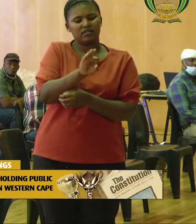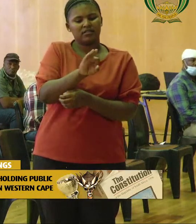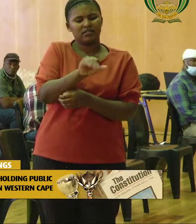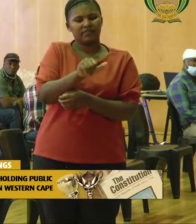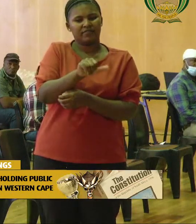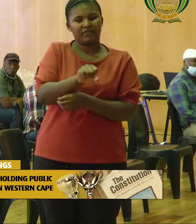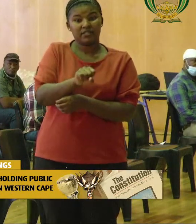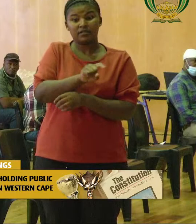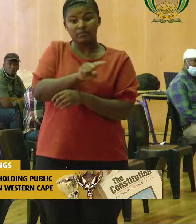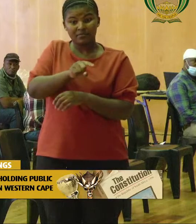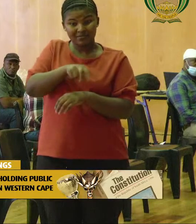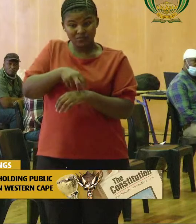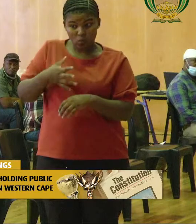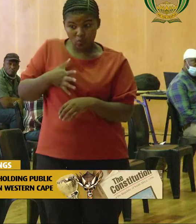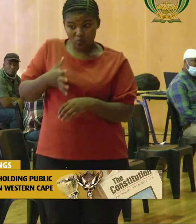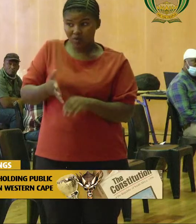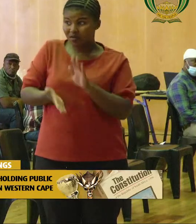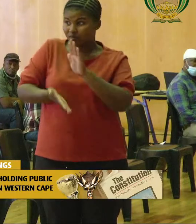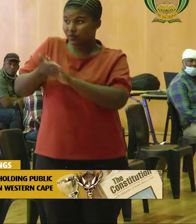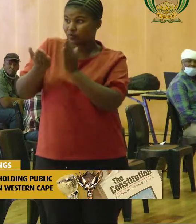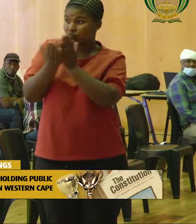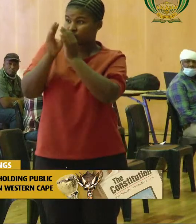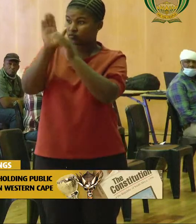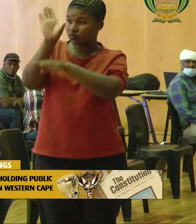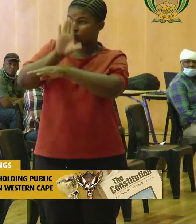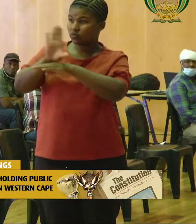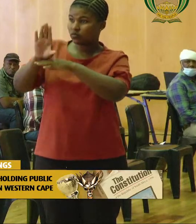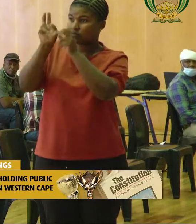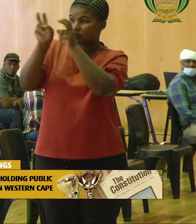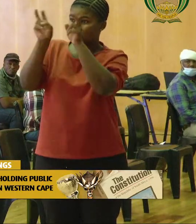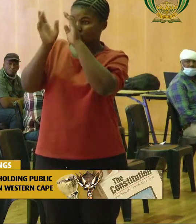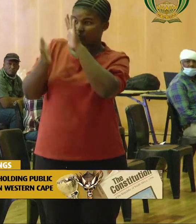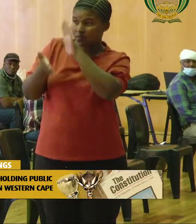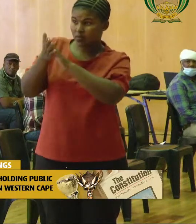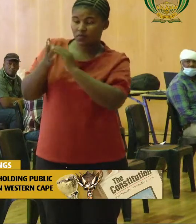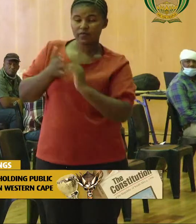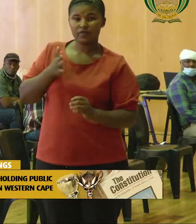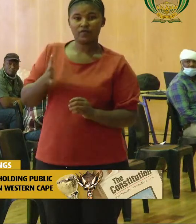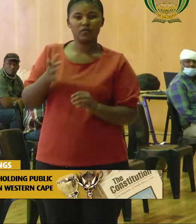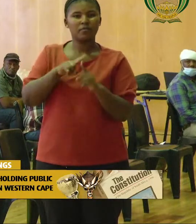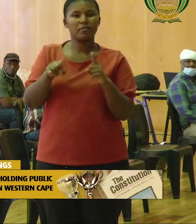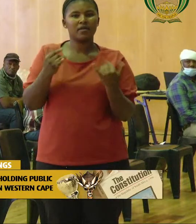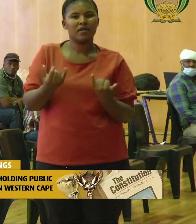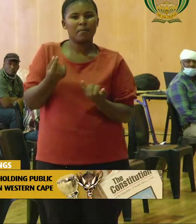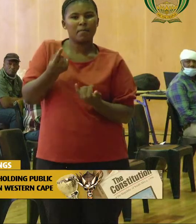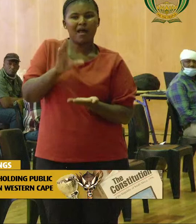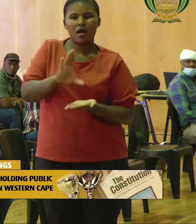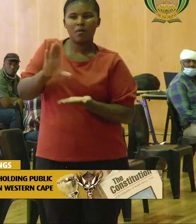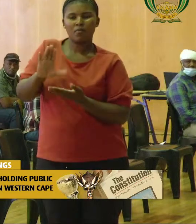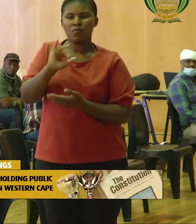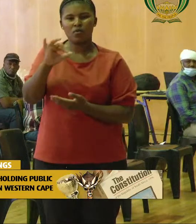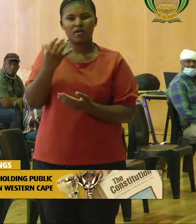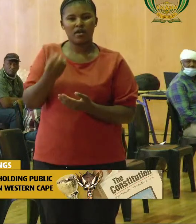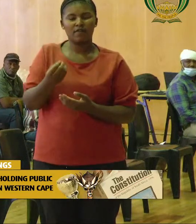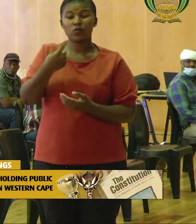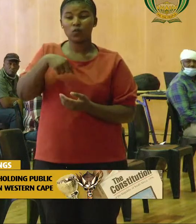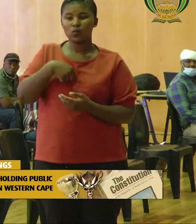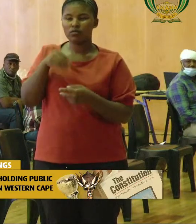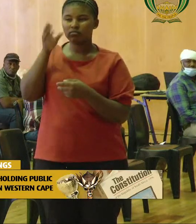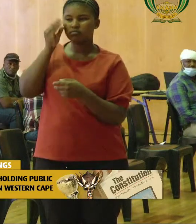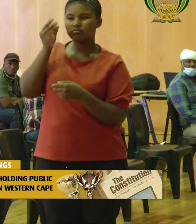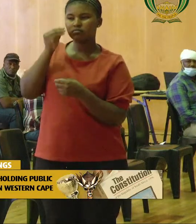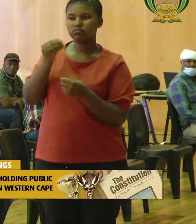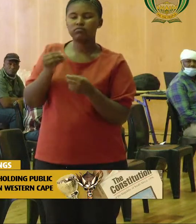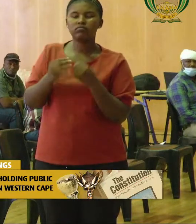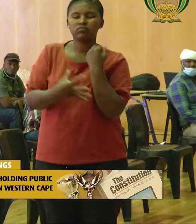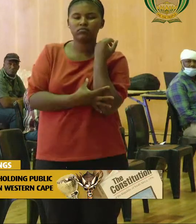really to go to school and they want to go to college, I mean. So we are experiencing a very poor